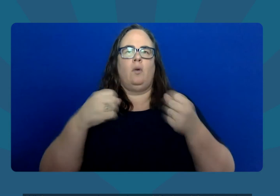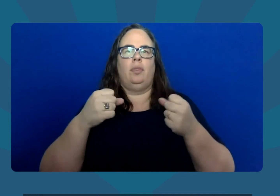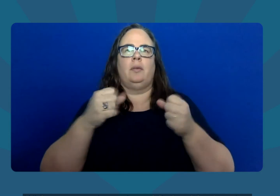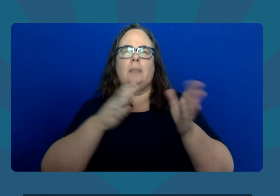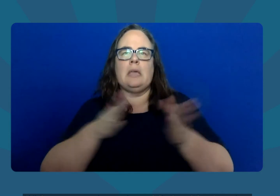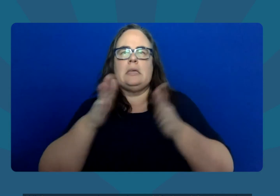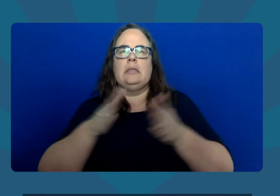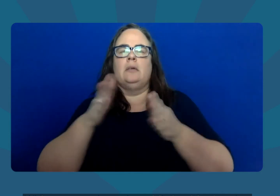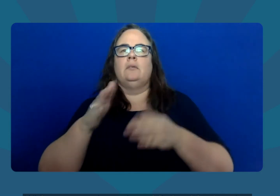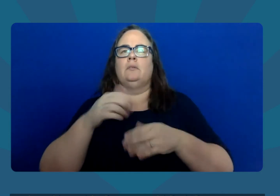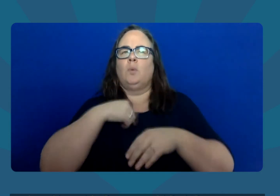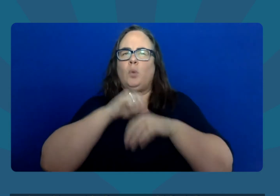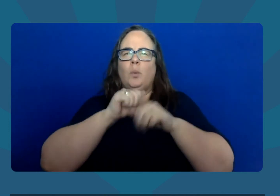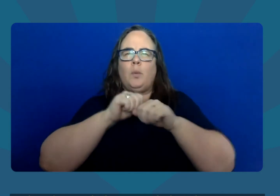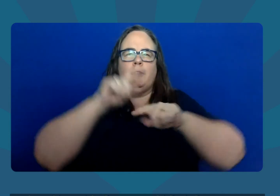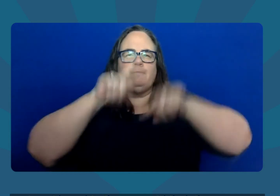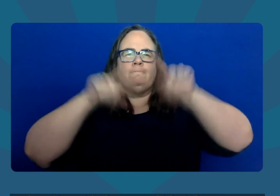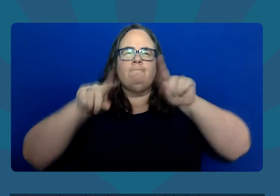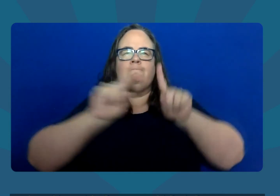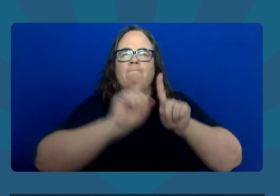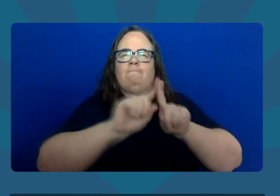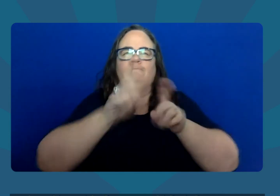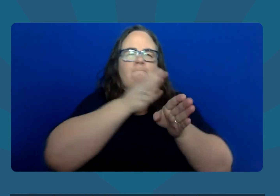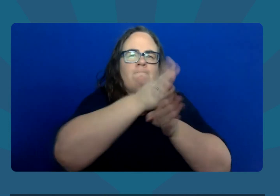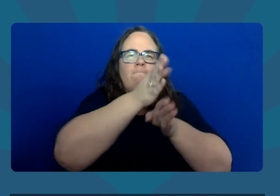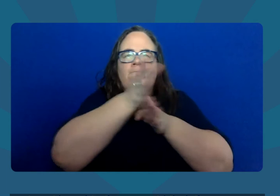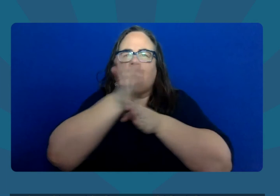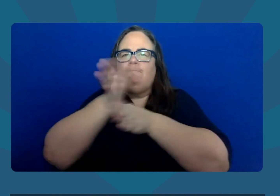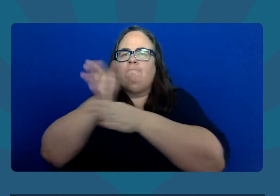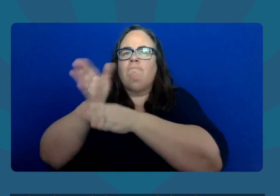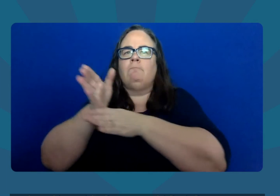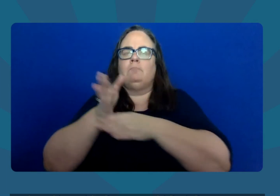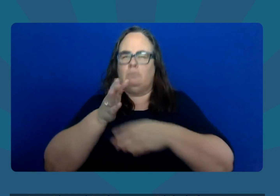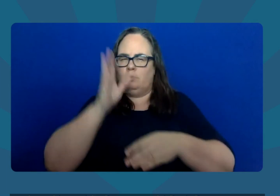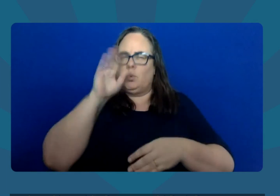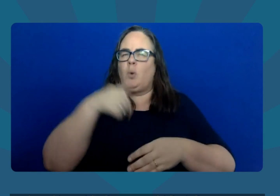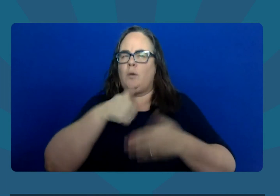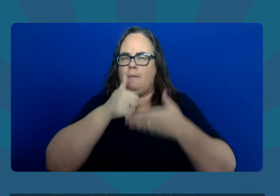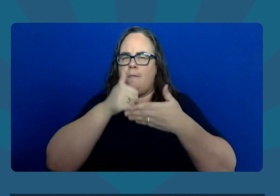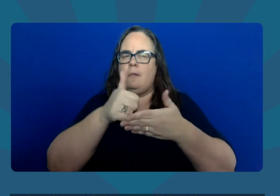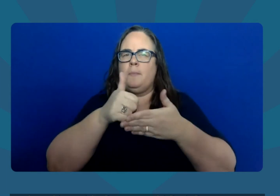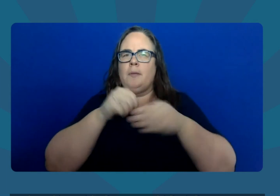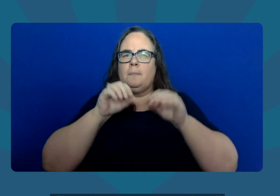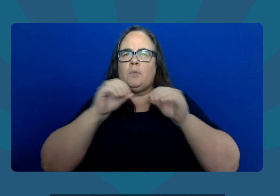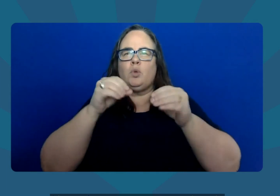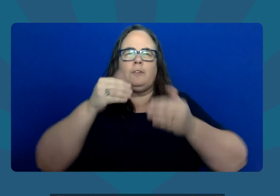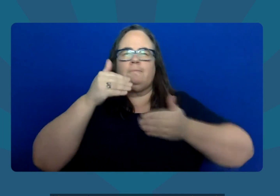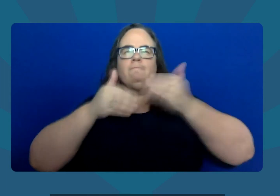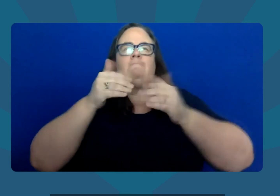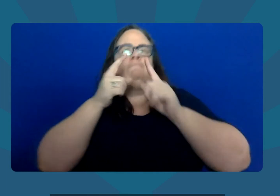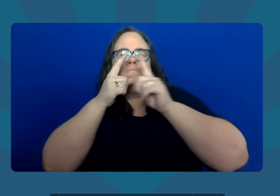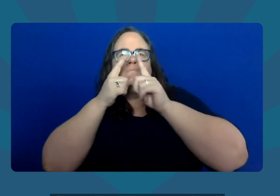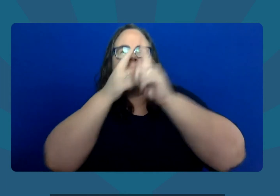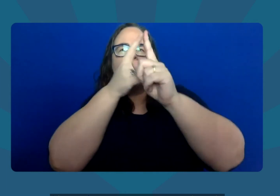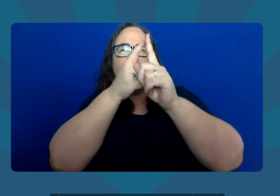in public health planning and working with diverse, multidisciplinary groups, I know